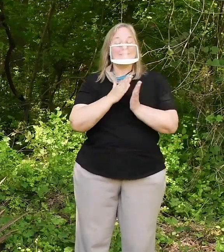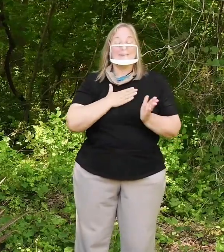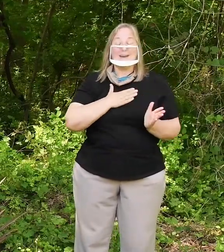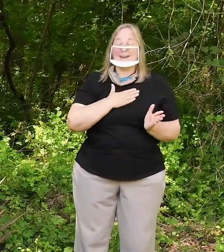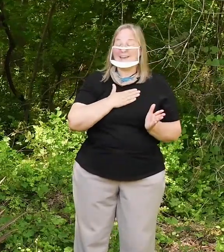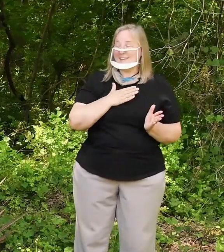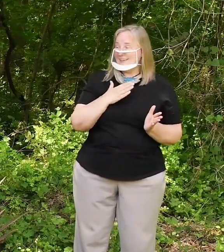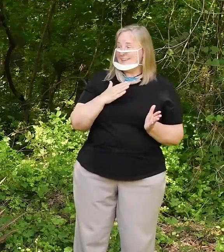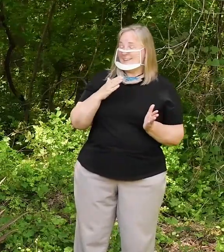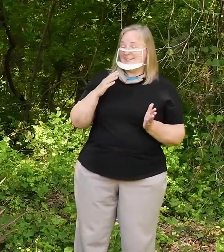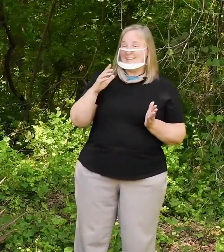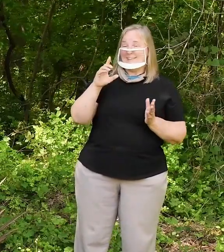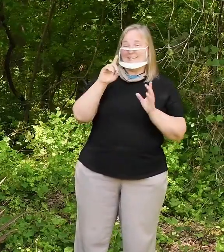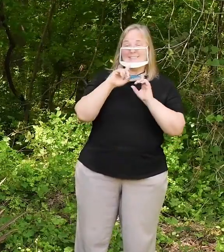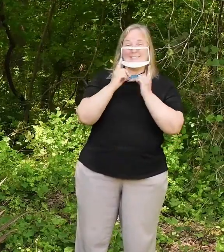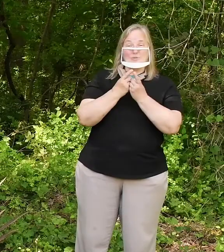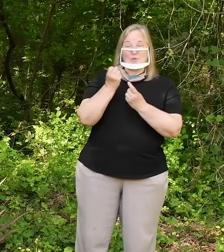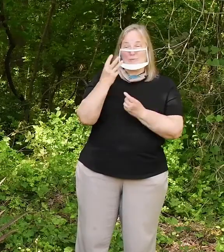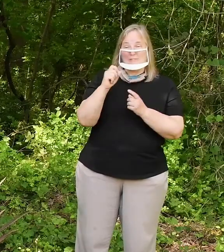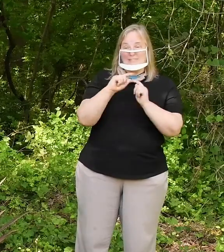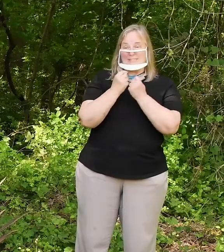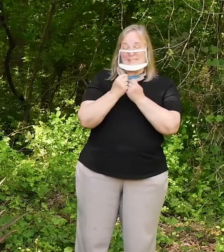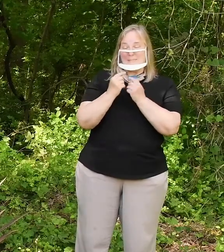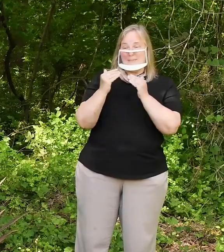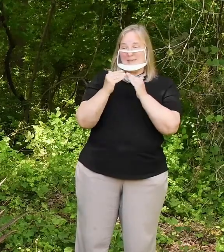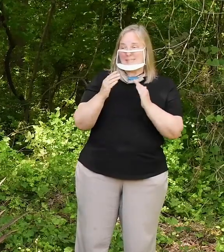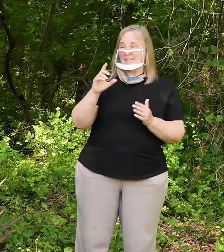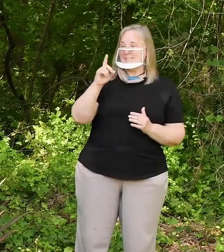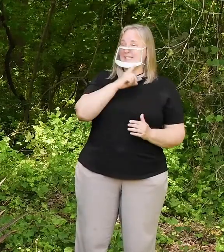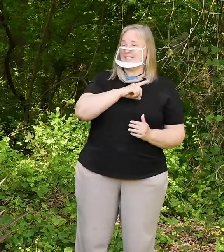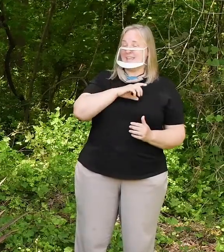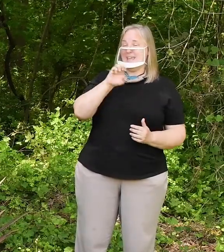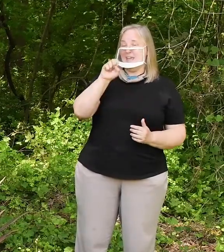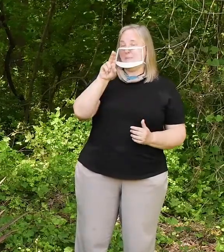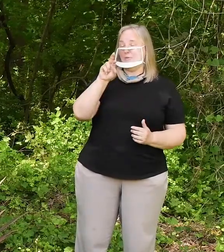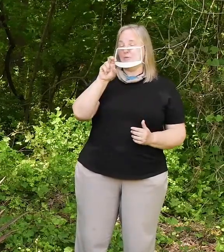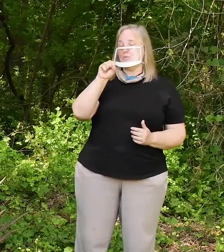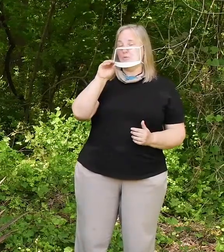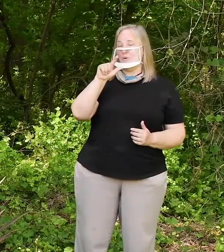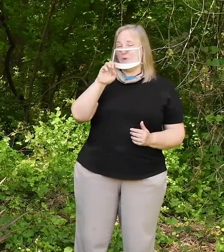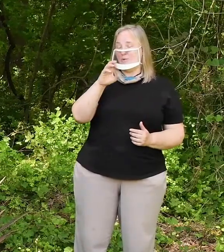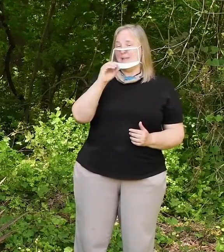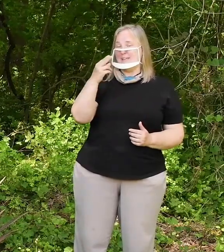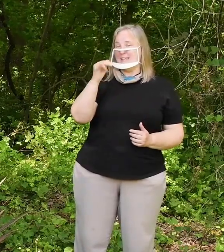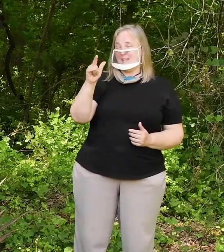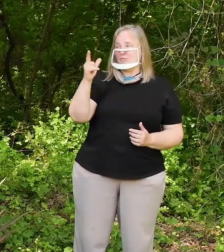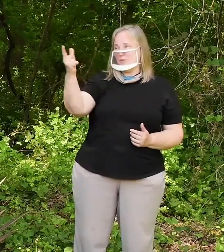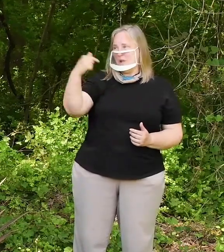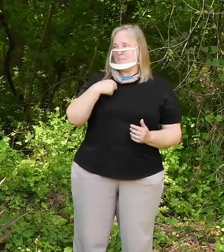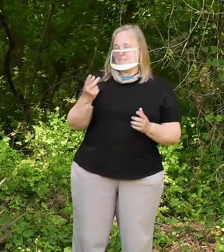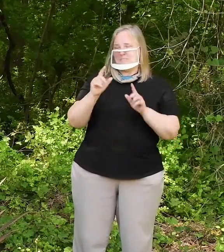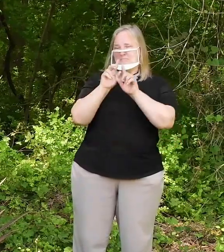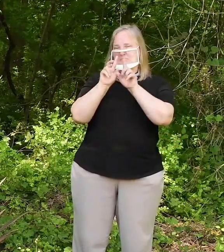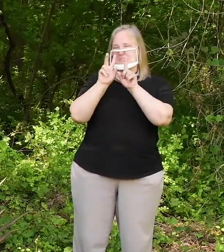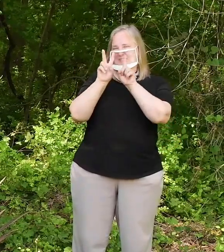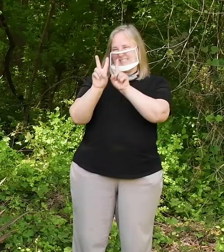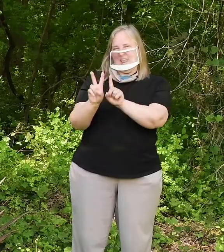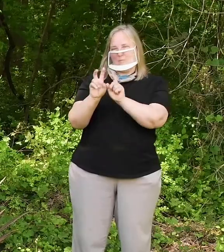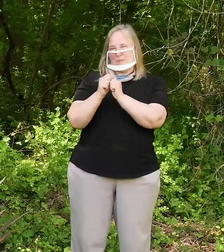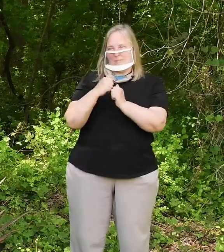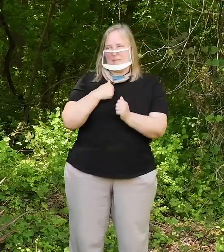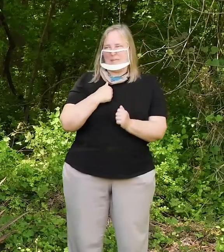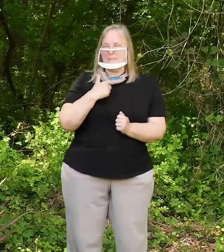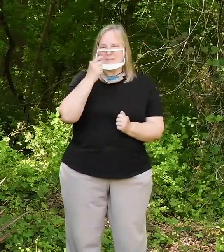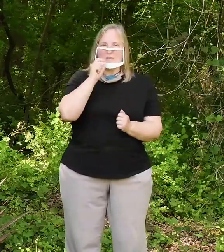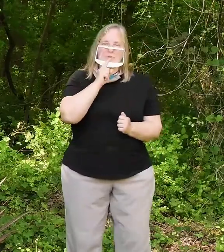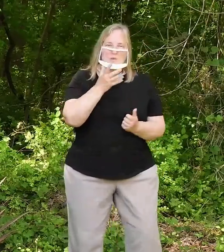my District 12 teammates, Delegate Ebersol and Delegate Hill, just to come stand with me, because I really want to